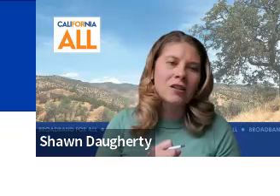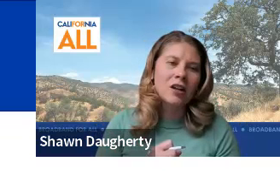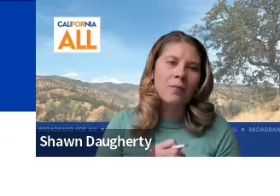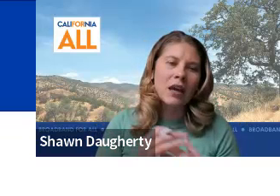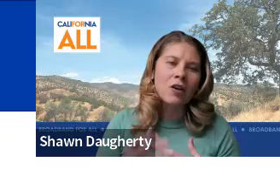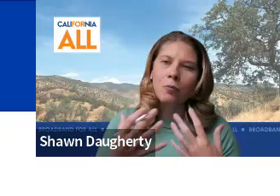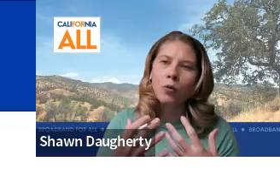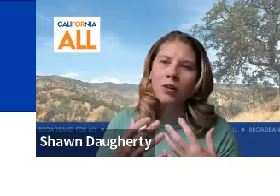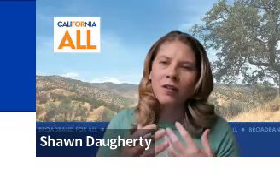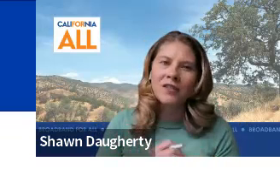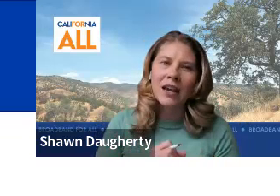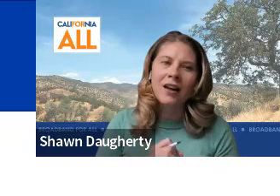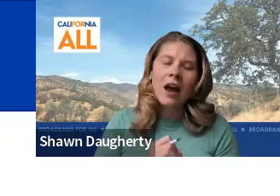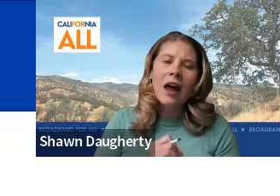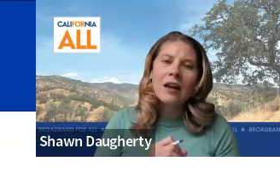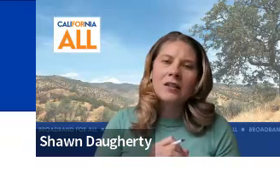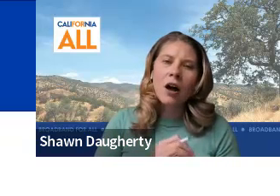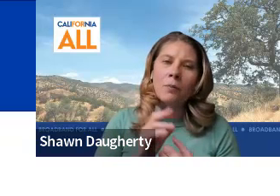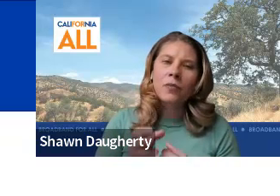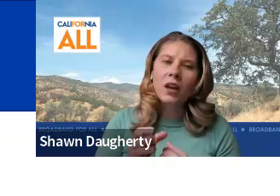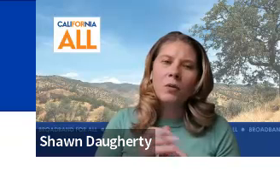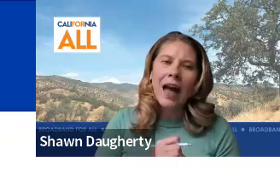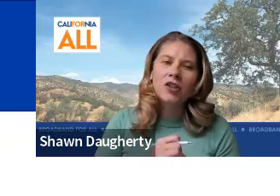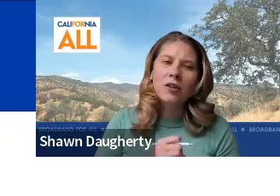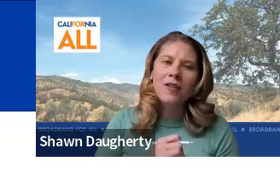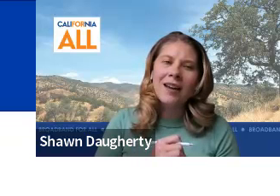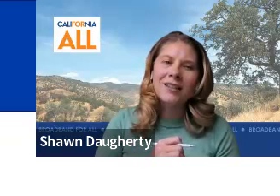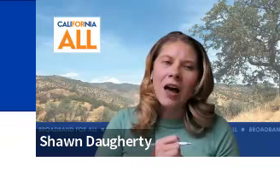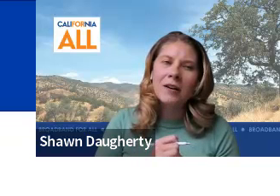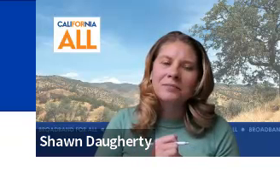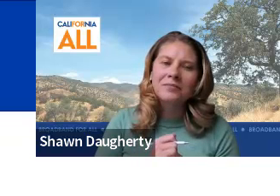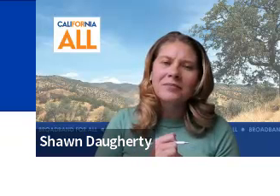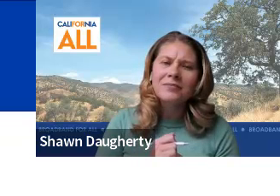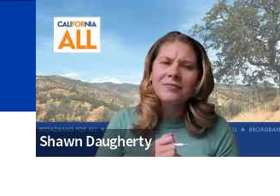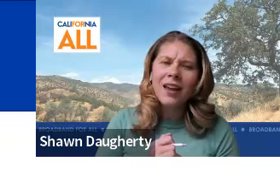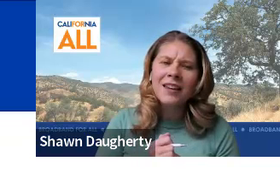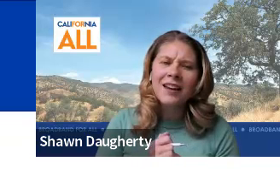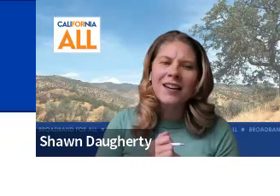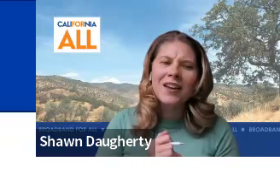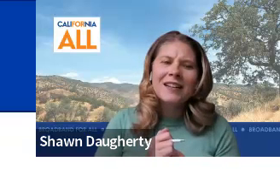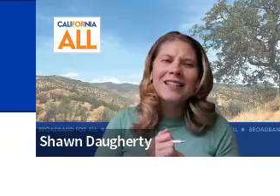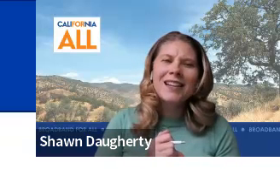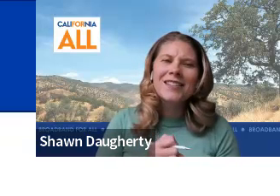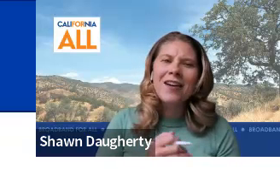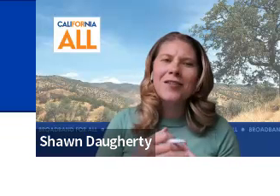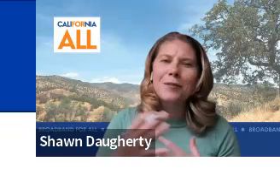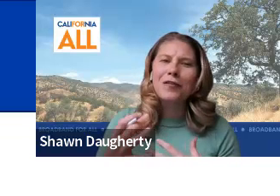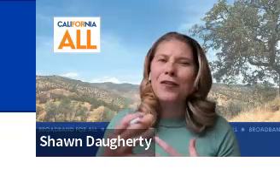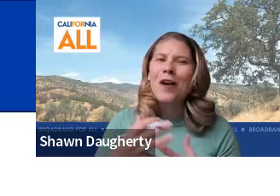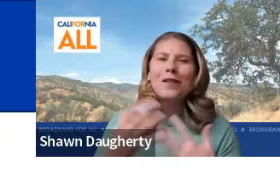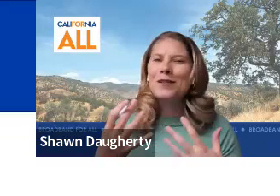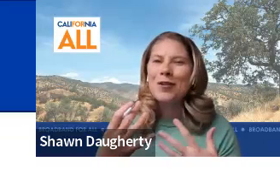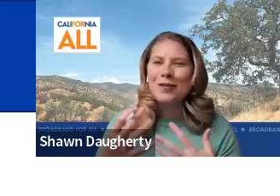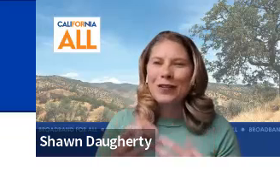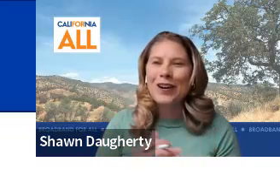in our pool of data. And if you want to actually go to that next slide, I think it kind of details down a little bit